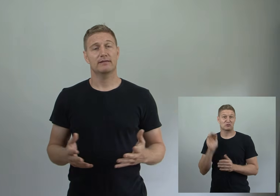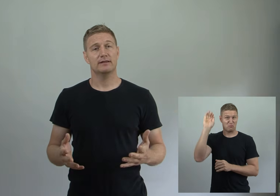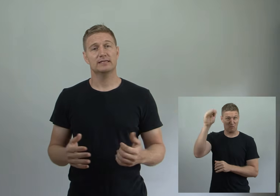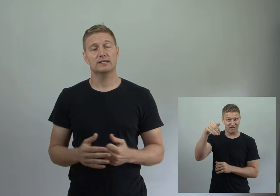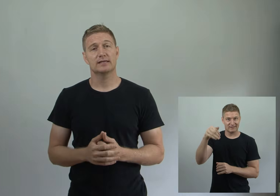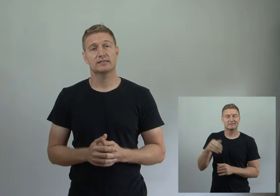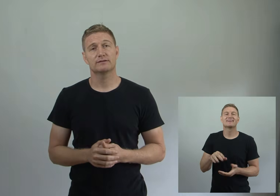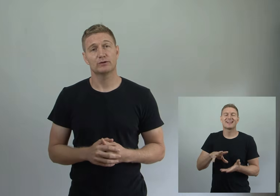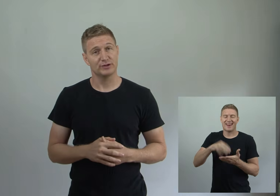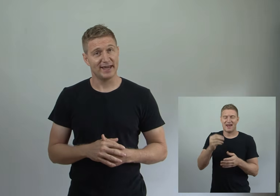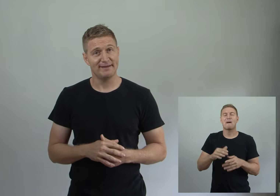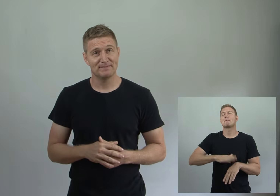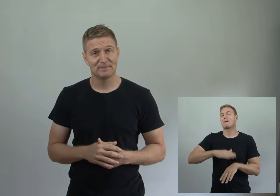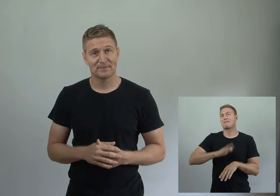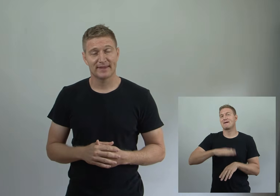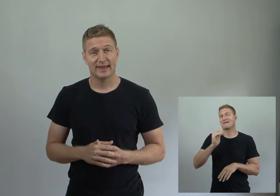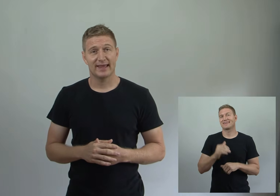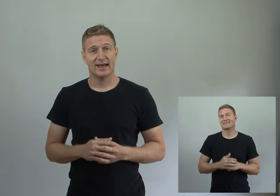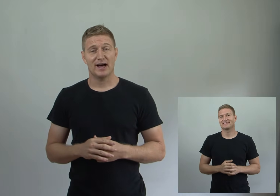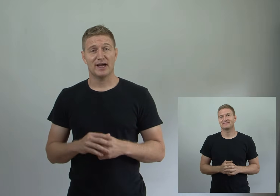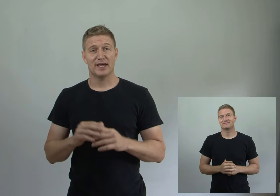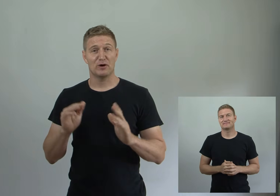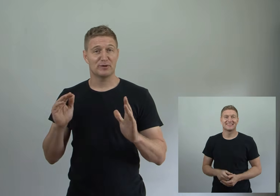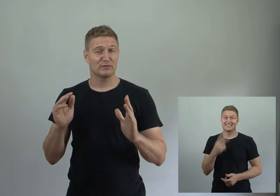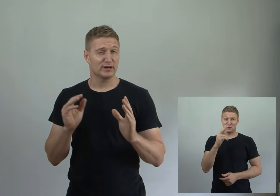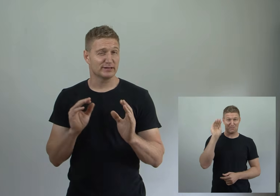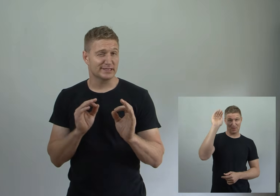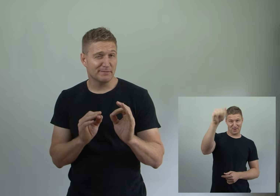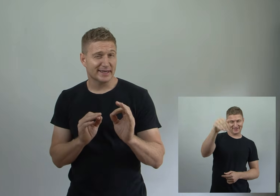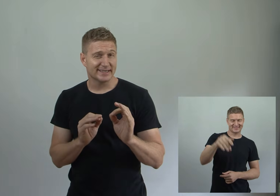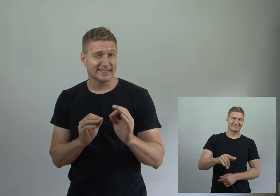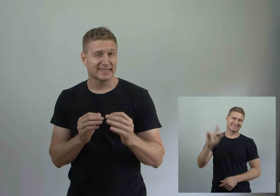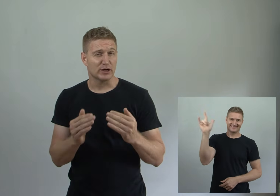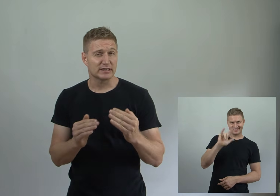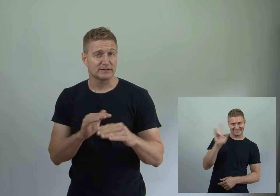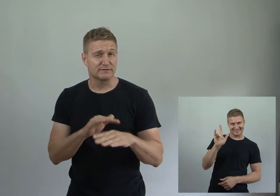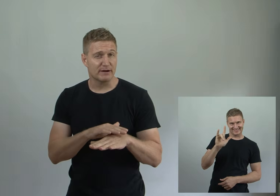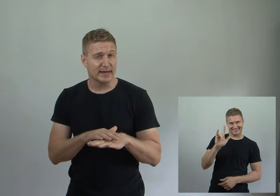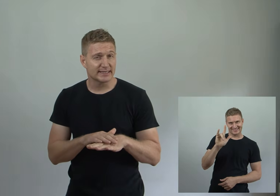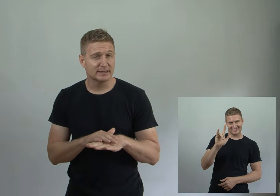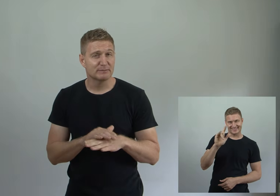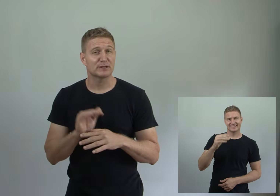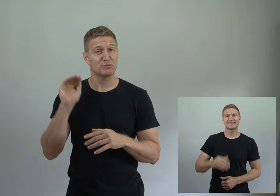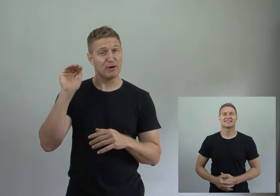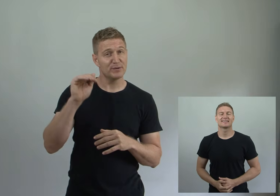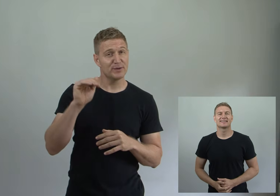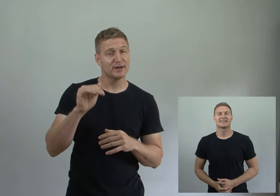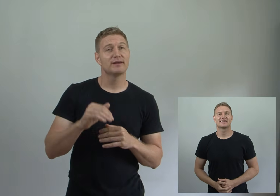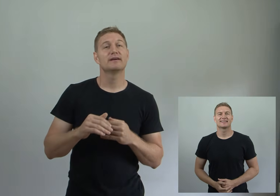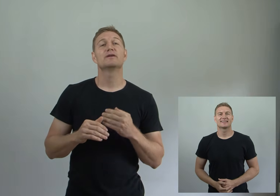I think that's the lesson for today. I hope you've learned something at least. I know this is very basic, but